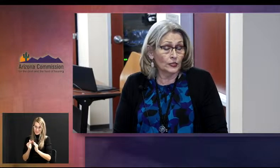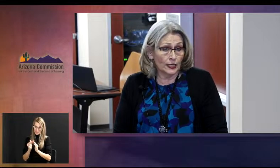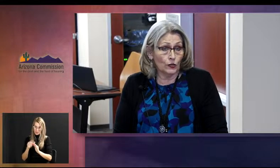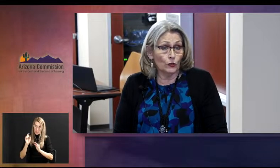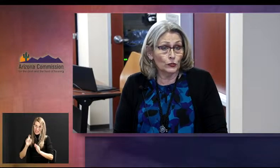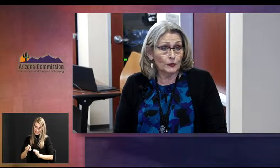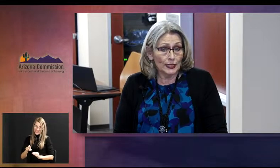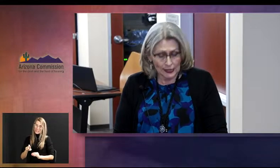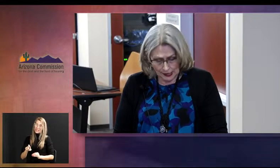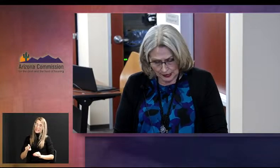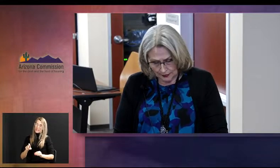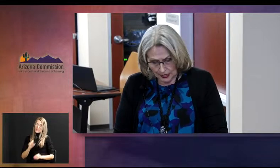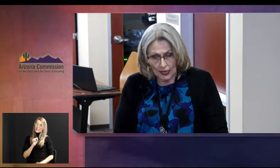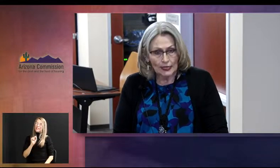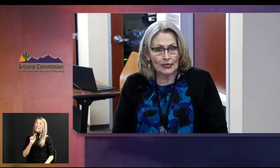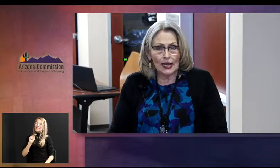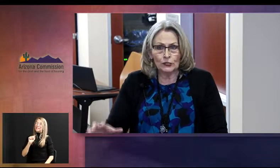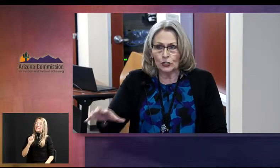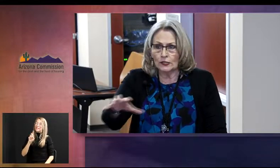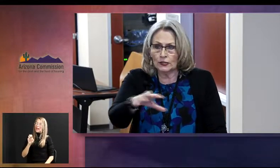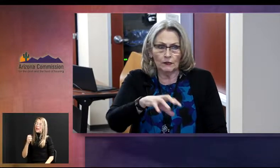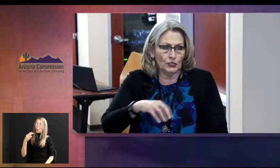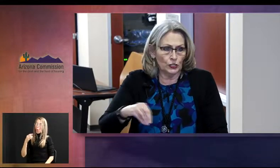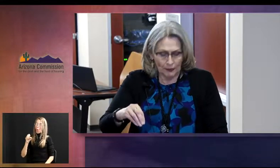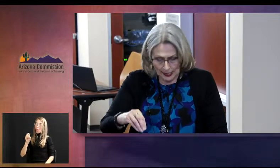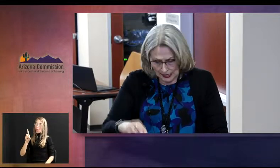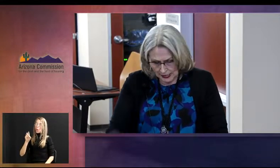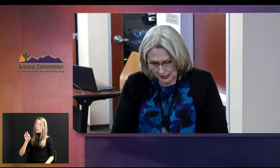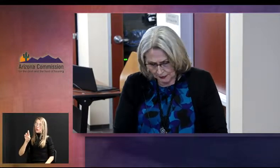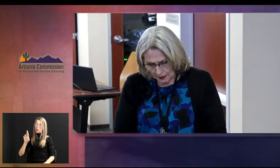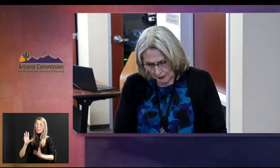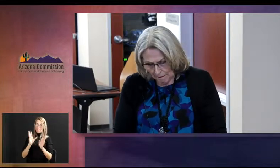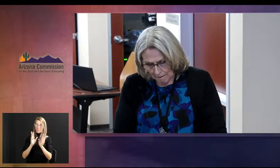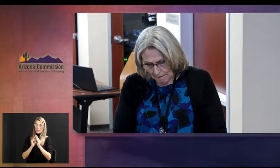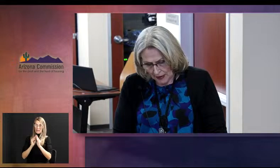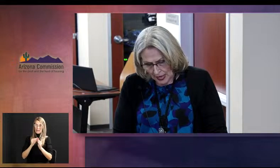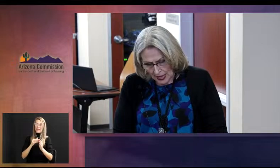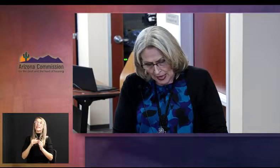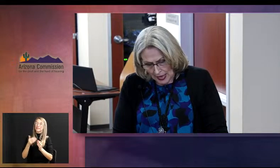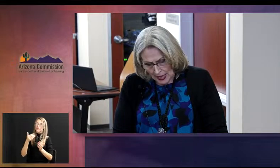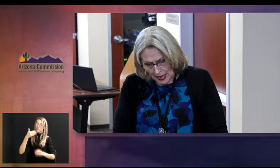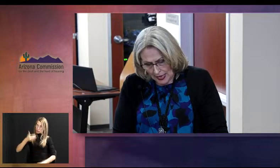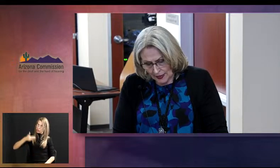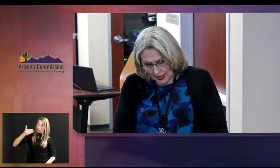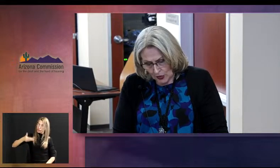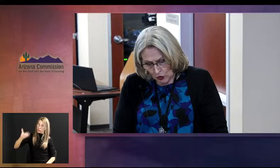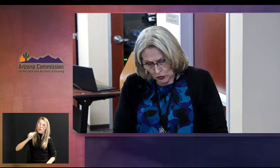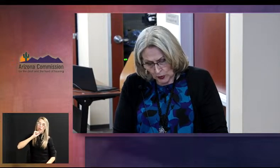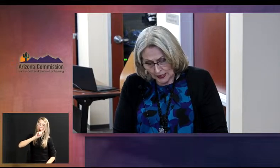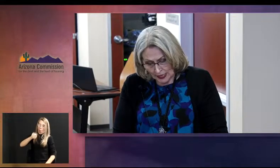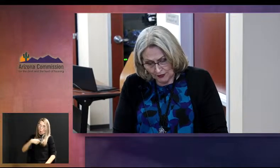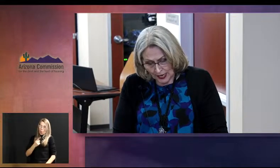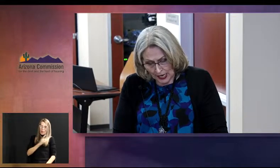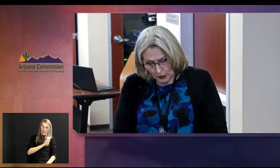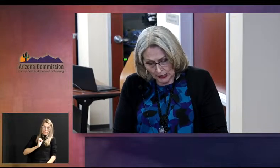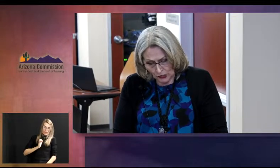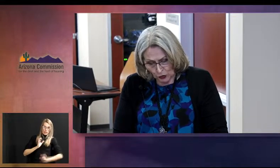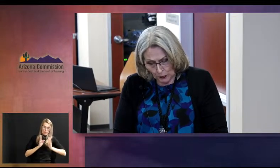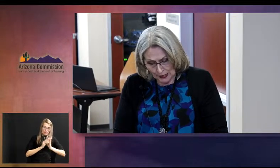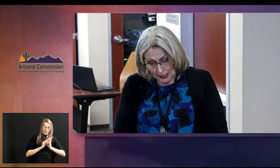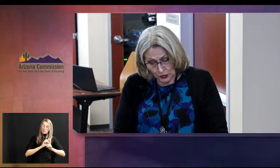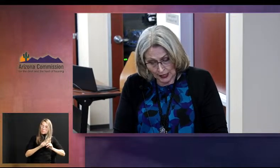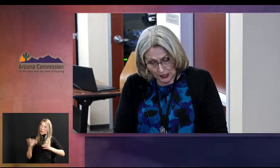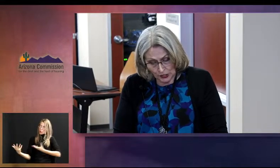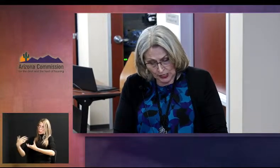regular stakeholder meetings, not just commission meetings. And then also identify areas